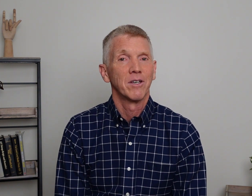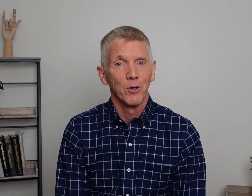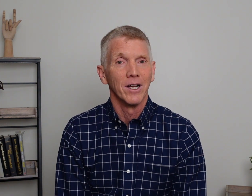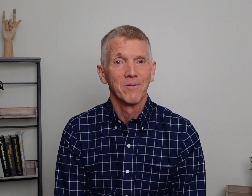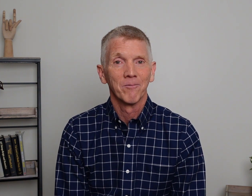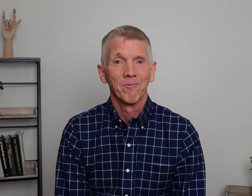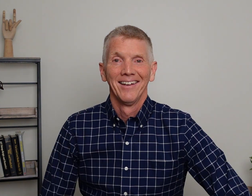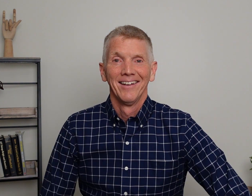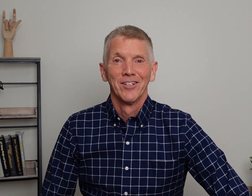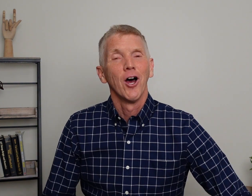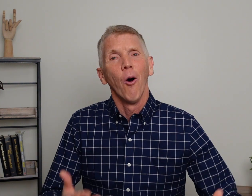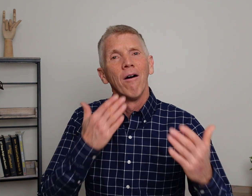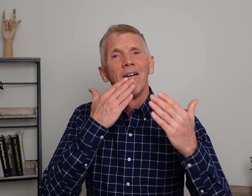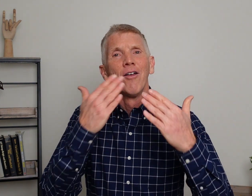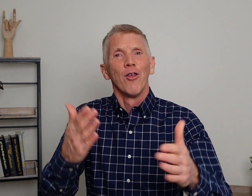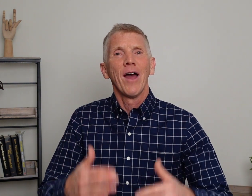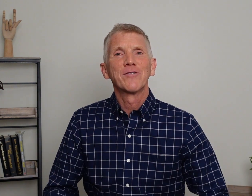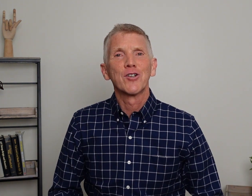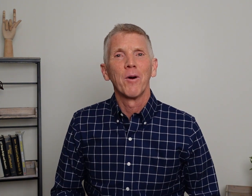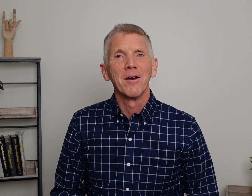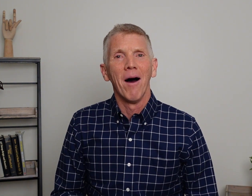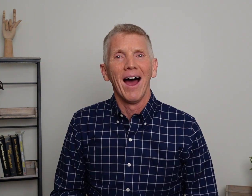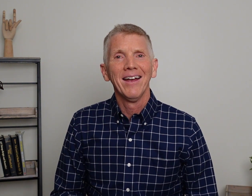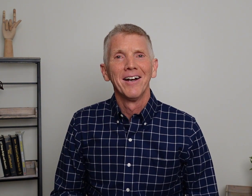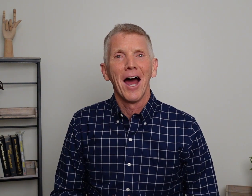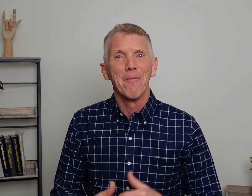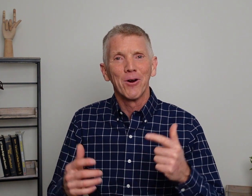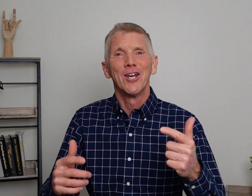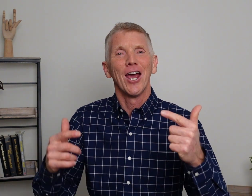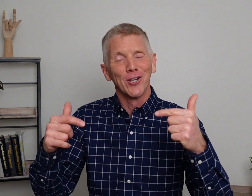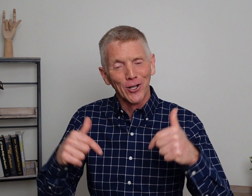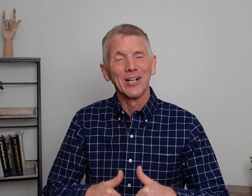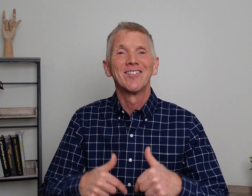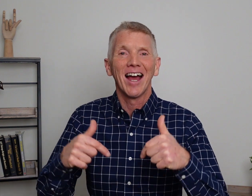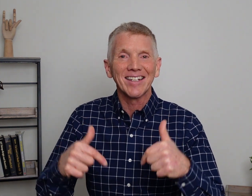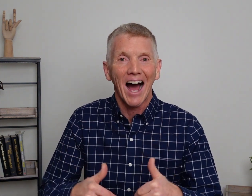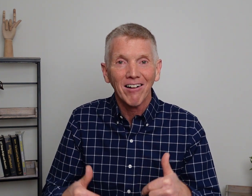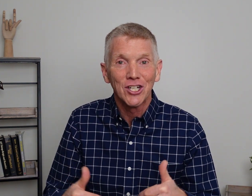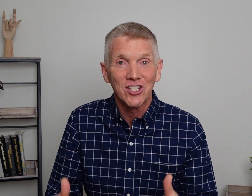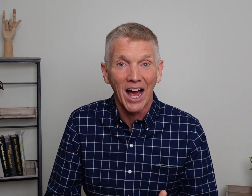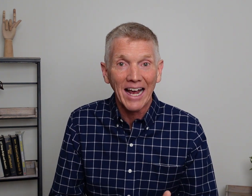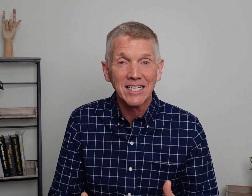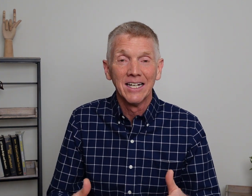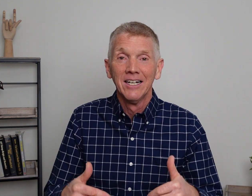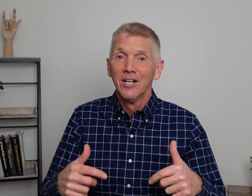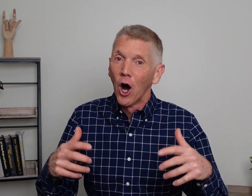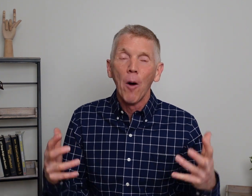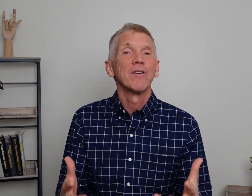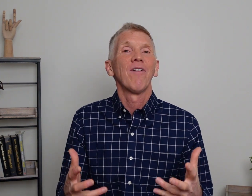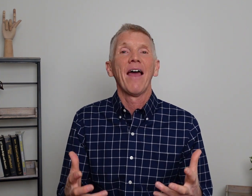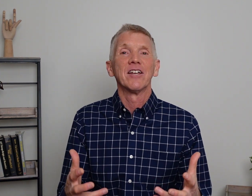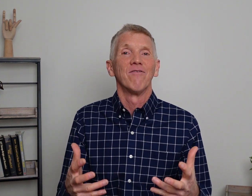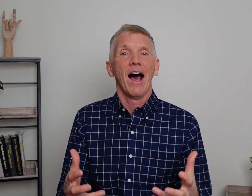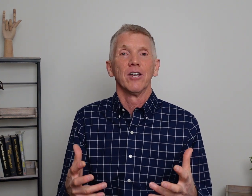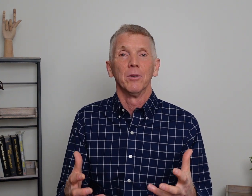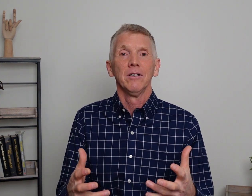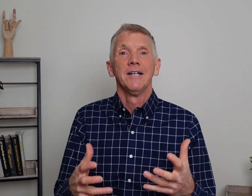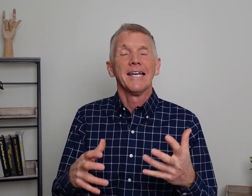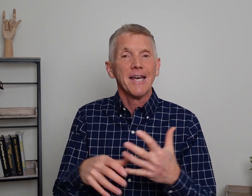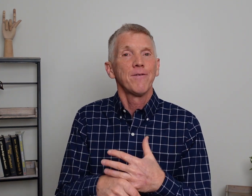community. So, thanks for swinging by. I appreciate you learning technology signs. Hope you find this valuable. If you